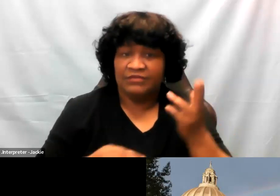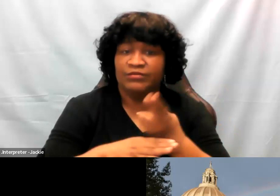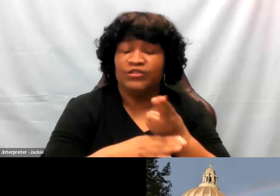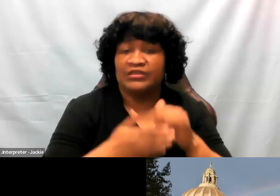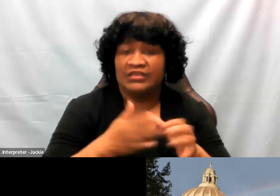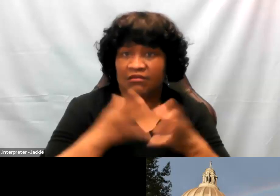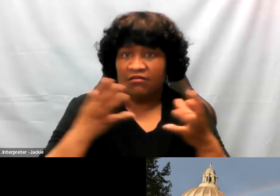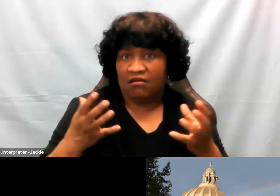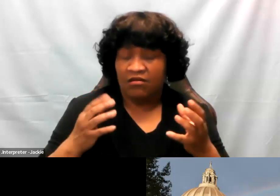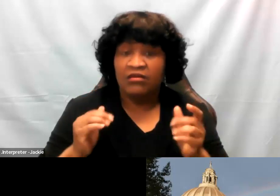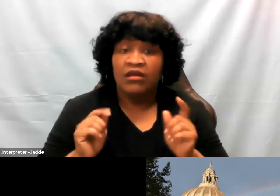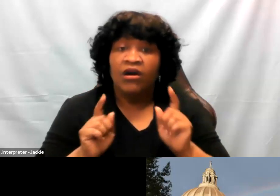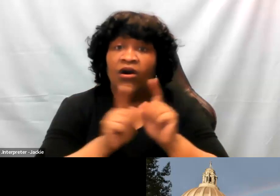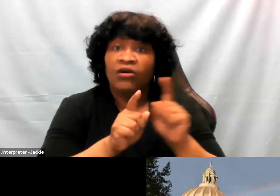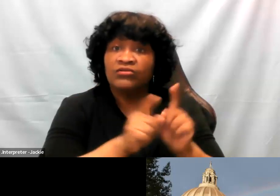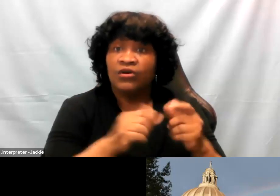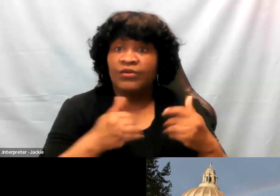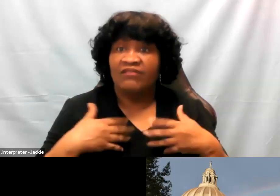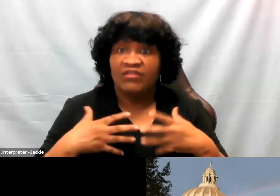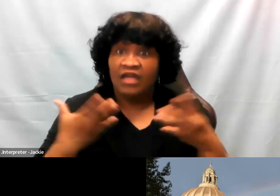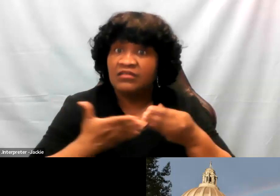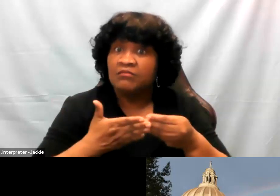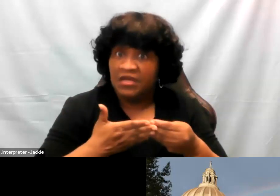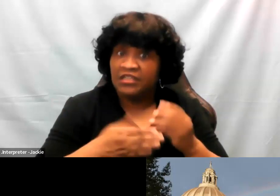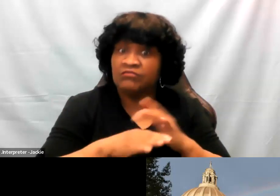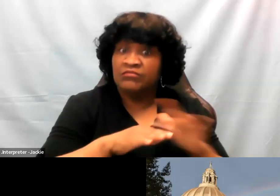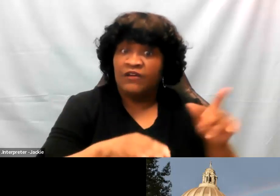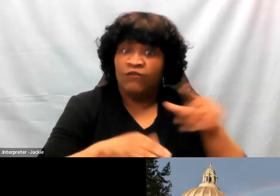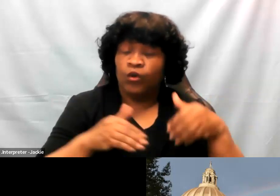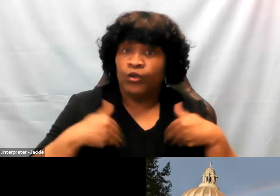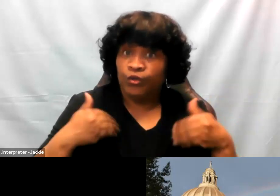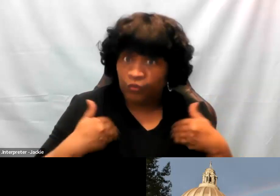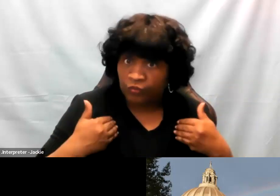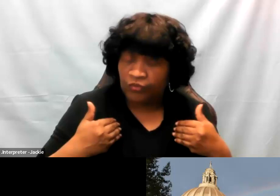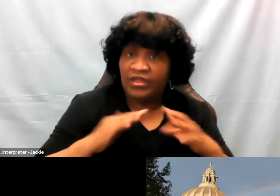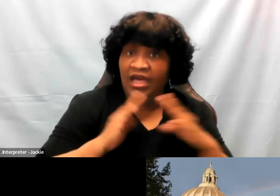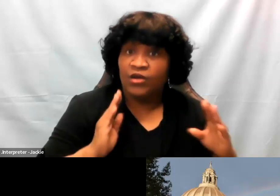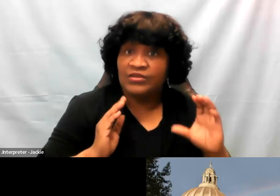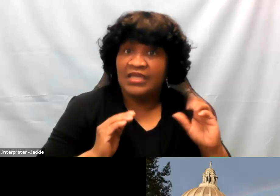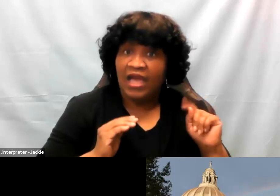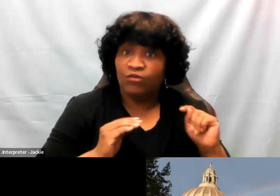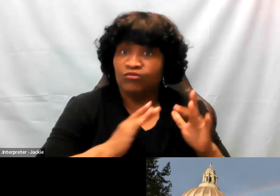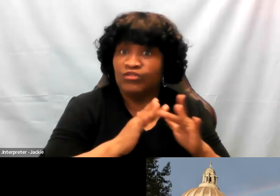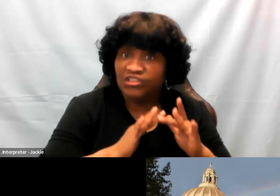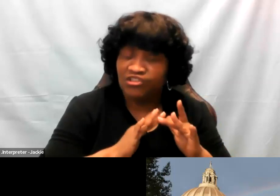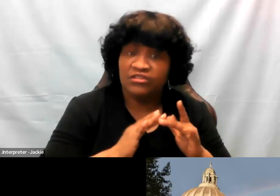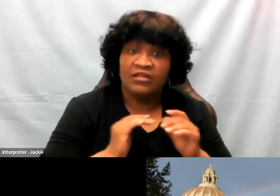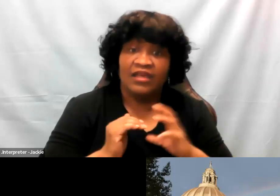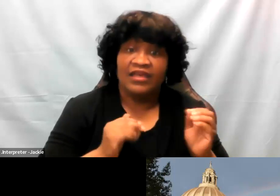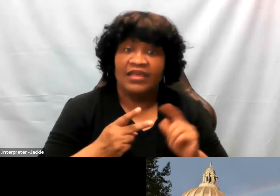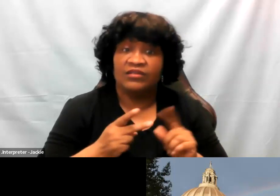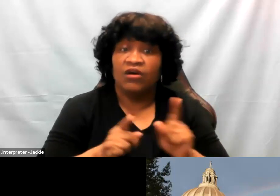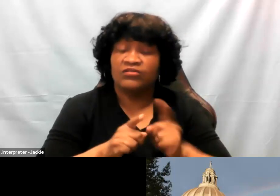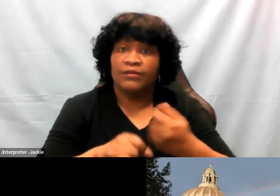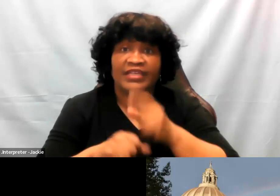We have lots of dollars we made available to youth housing outreach, as well as